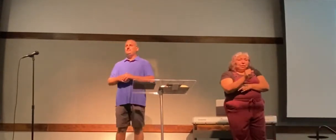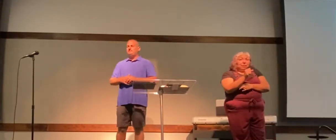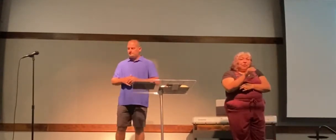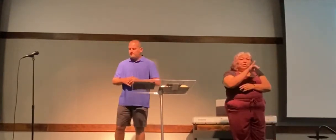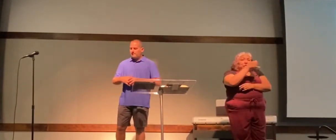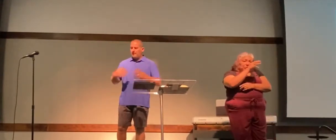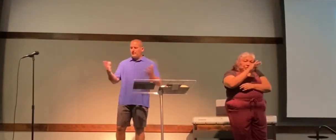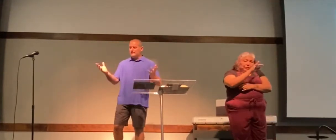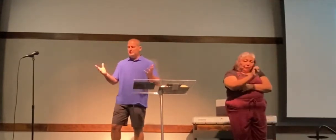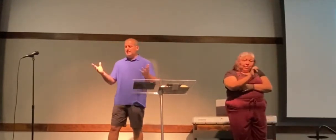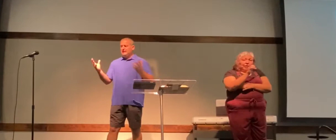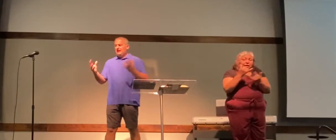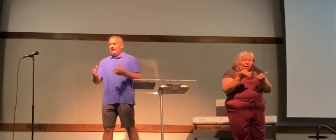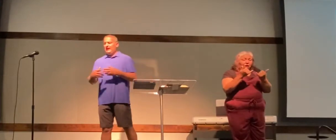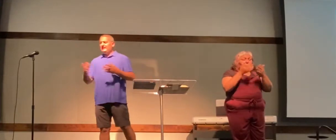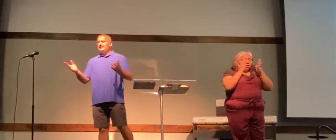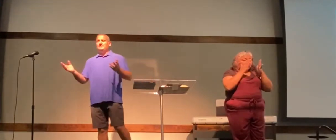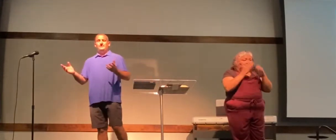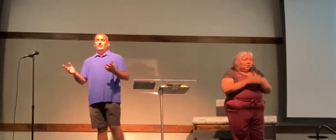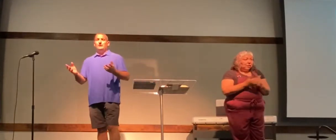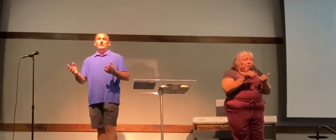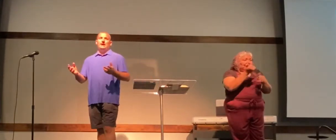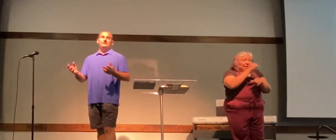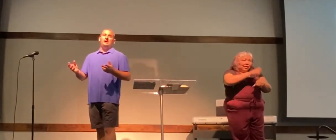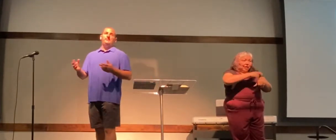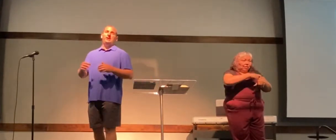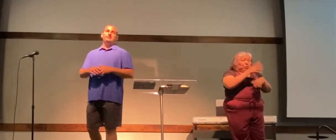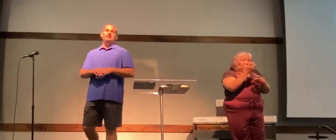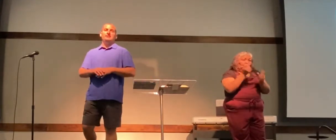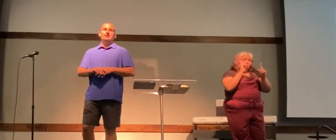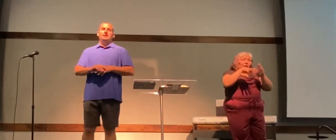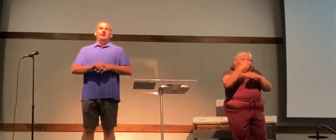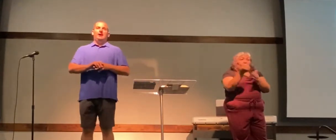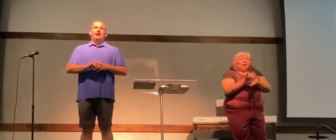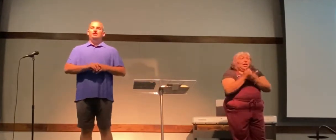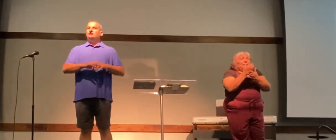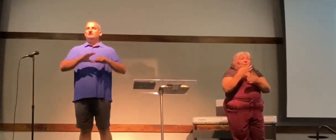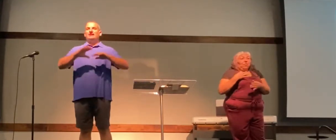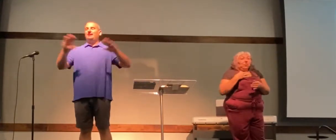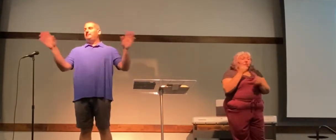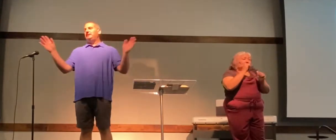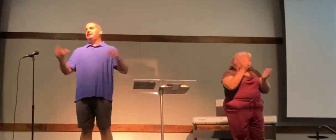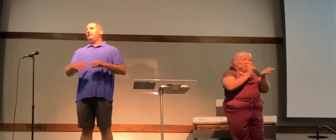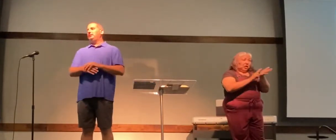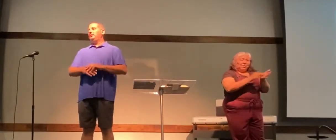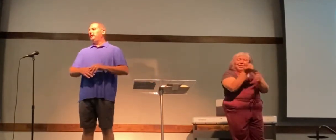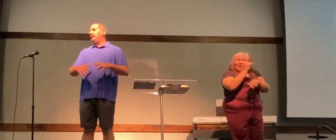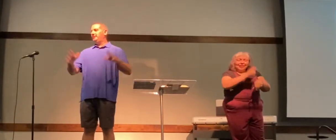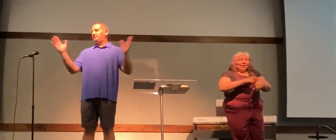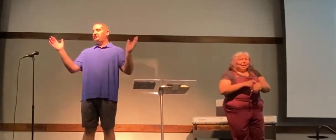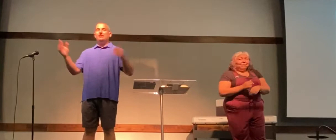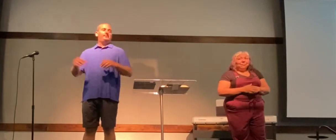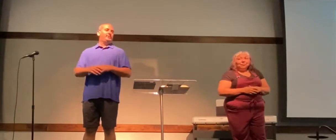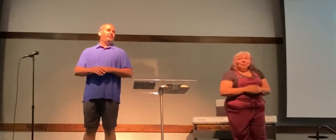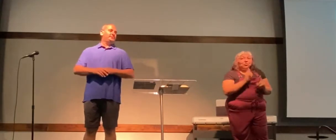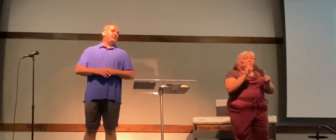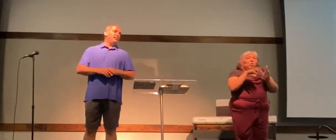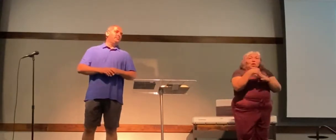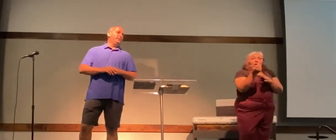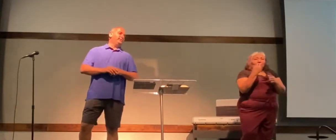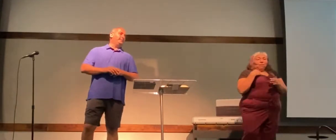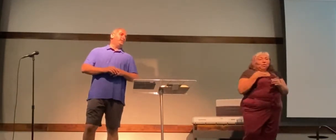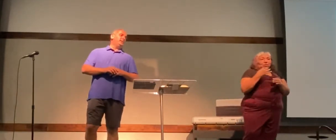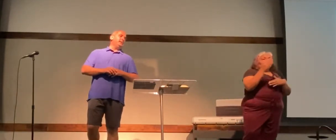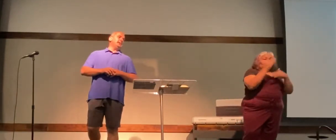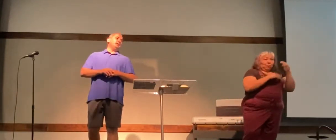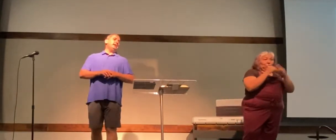Jamie. And listen, anytime, if you want to go out and help volunteer, you can sign up anytime. You just go out and volunteer and help